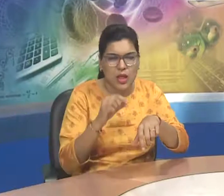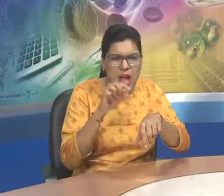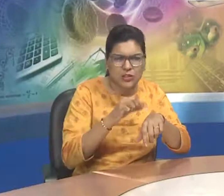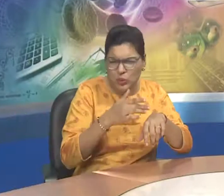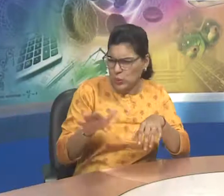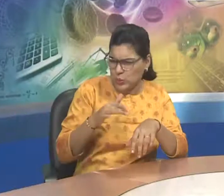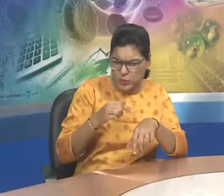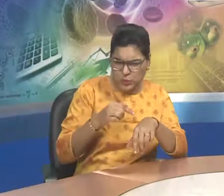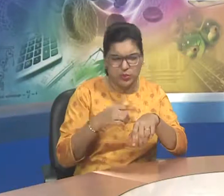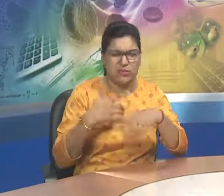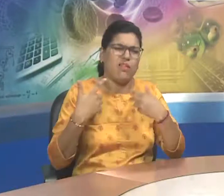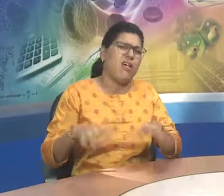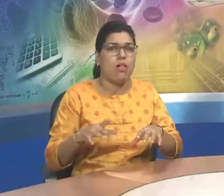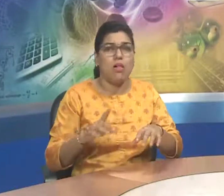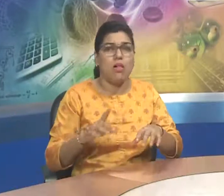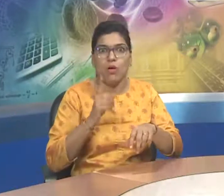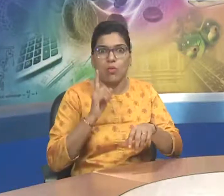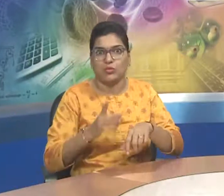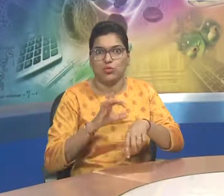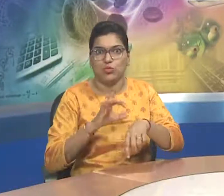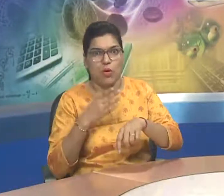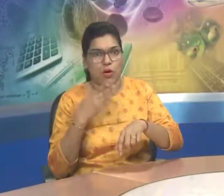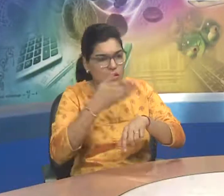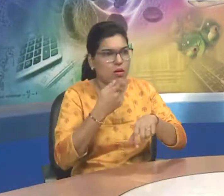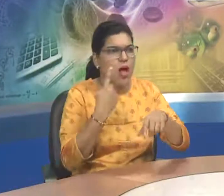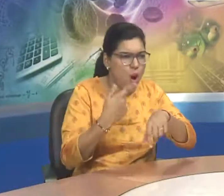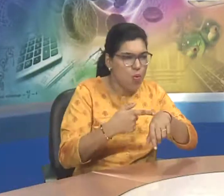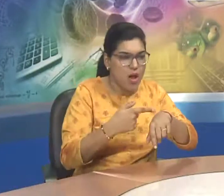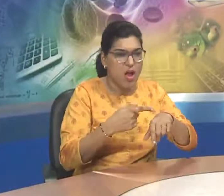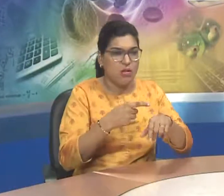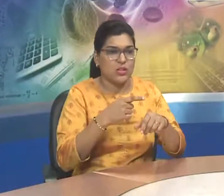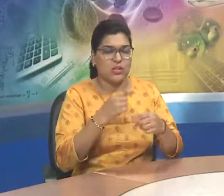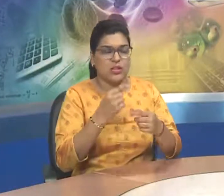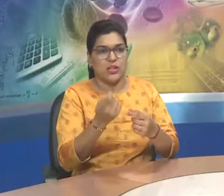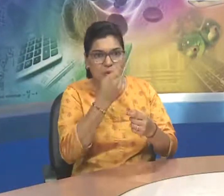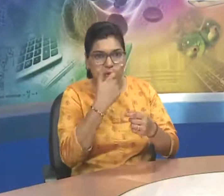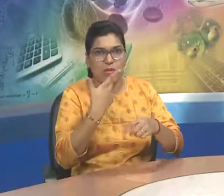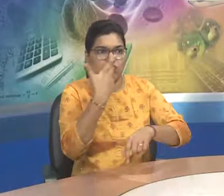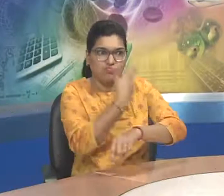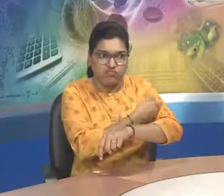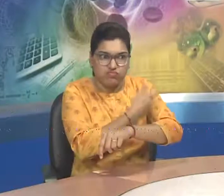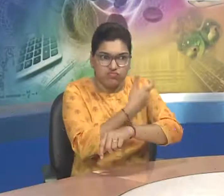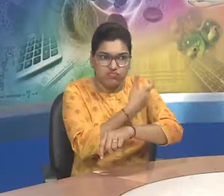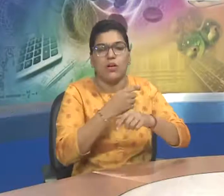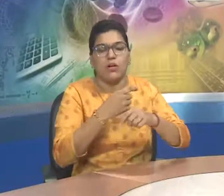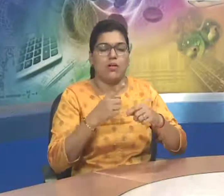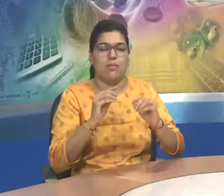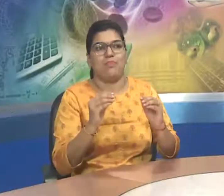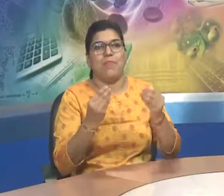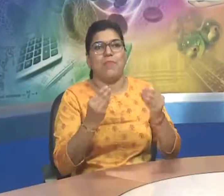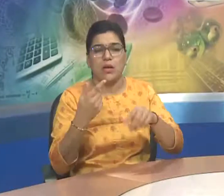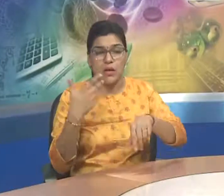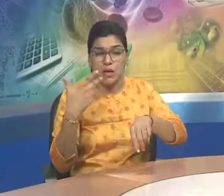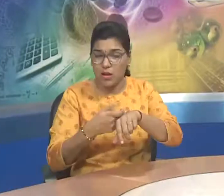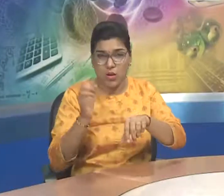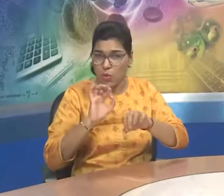means biting of an insect such as